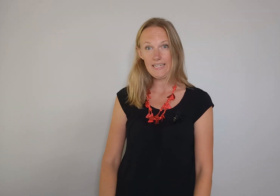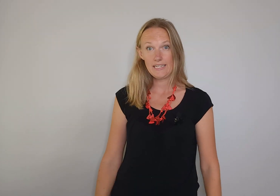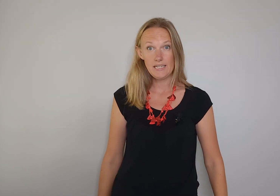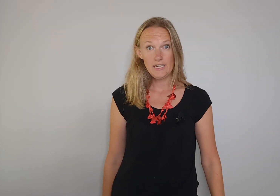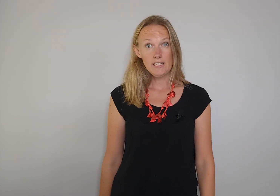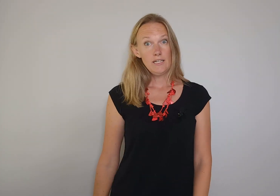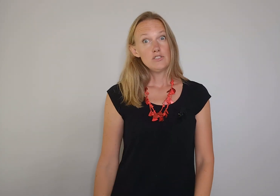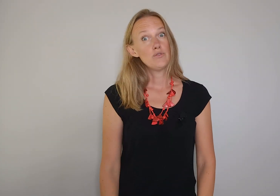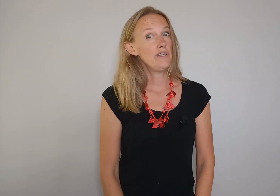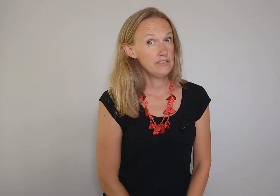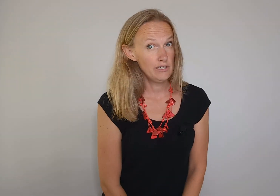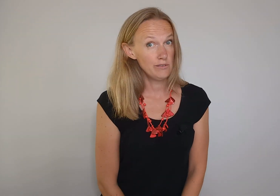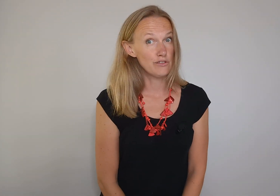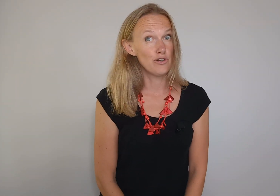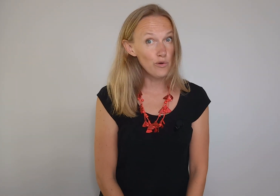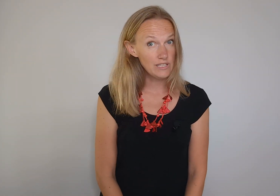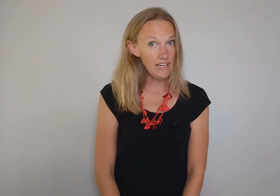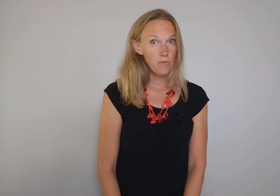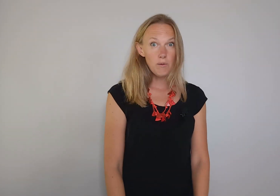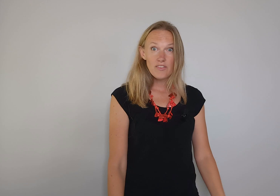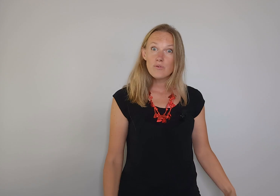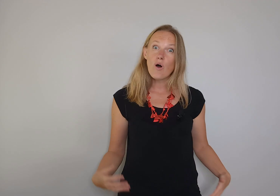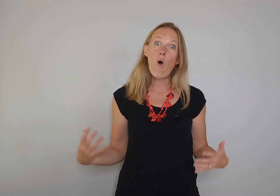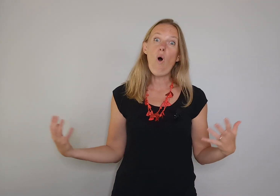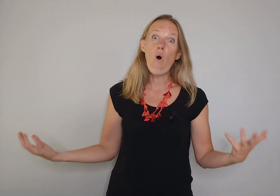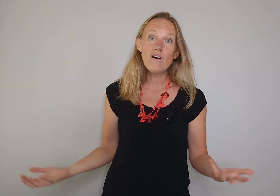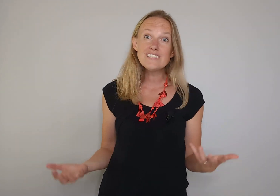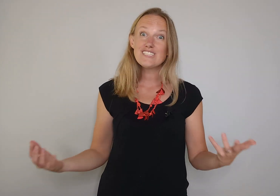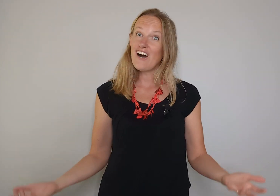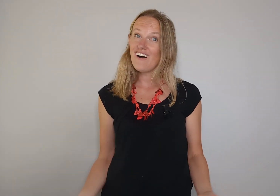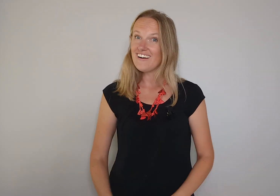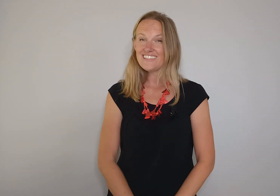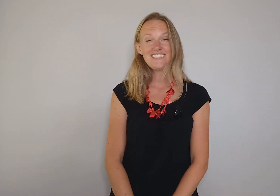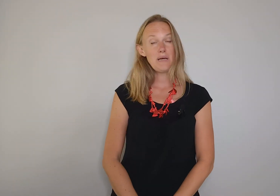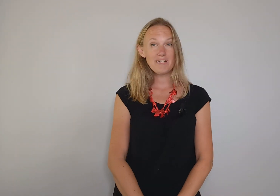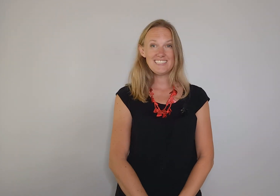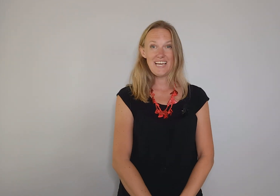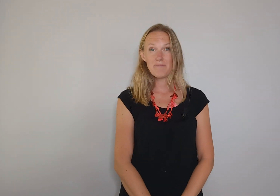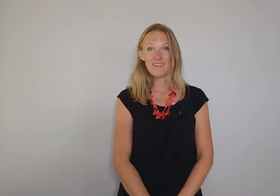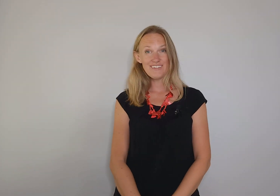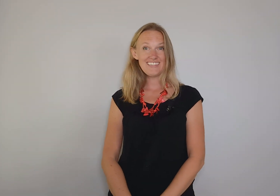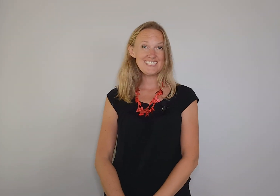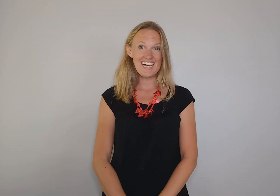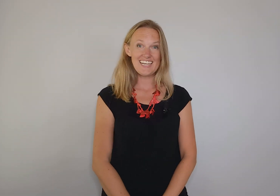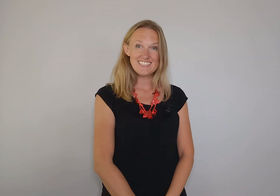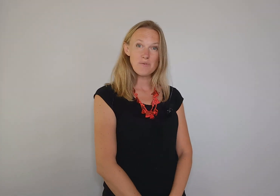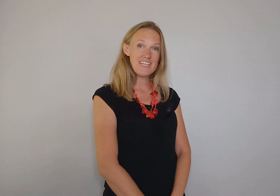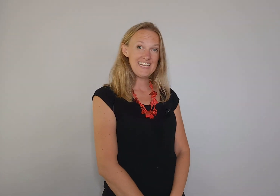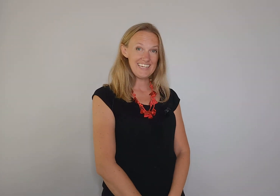United. So yesterday was a doozy. We went through the whole song, step by step, learning the signs that we